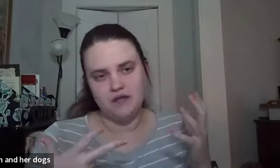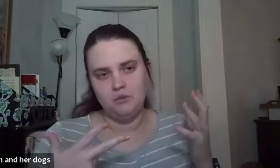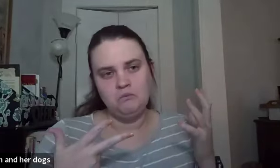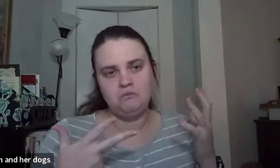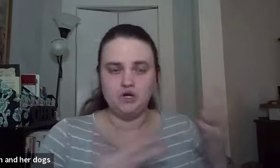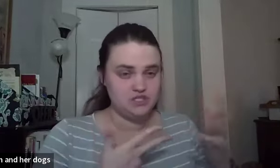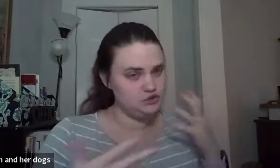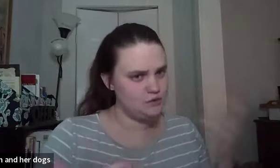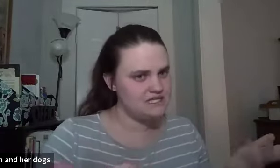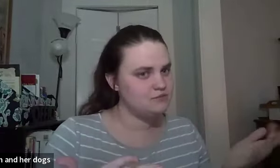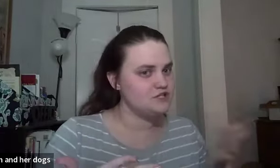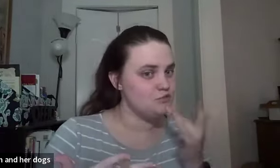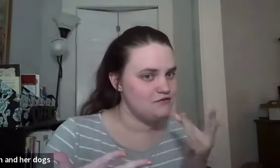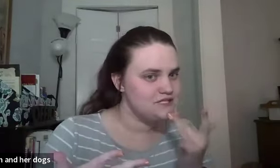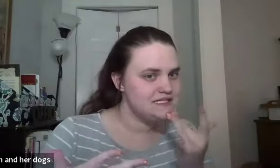like personal choice and personal preference.